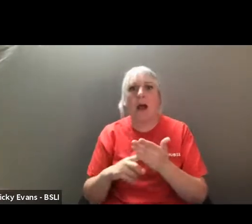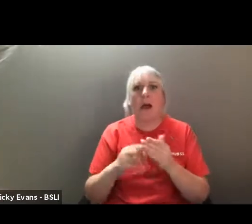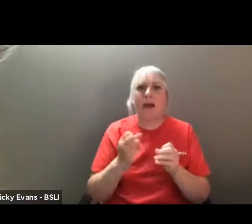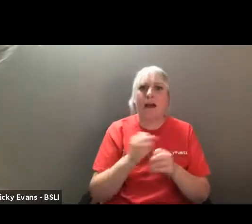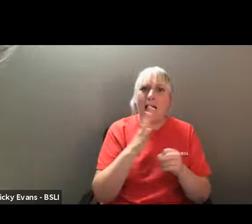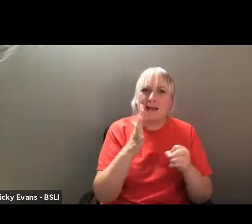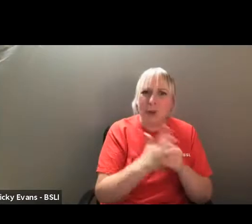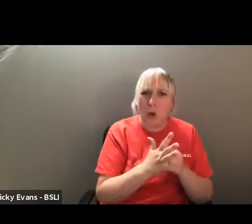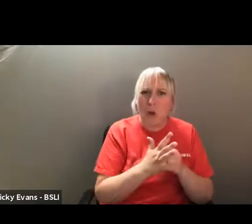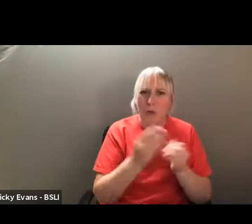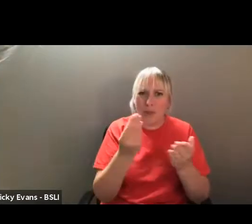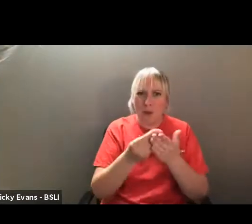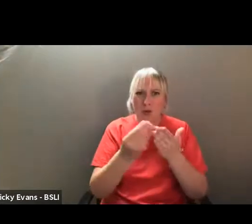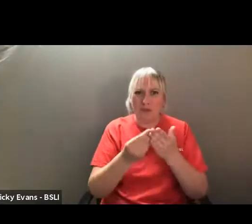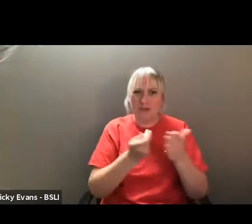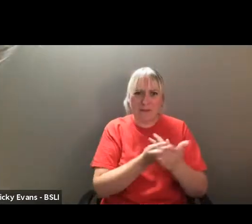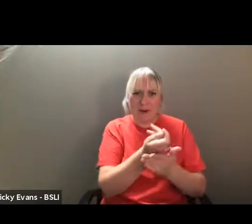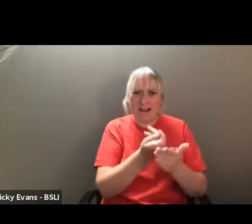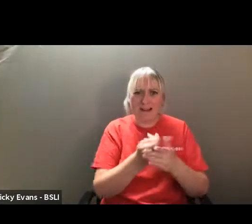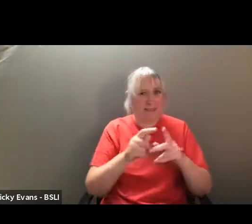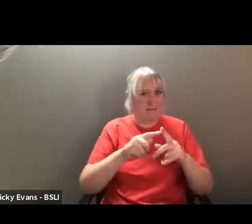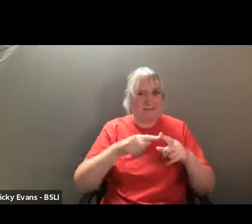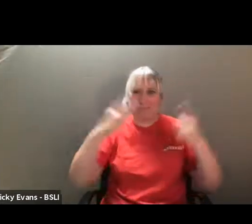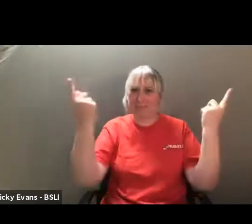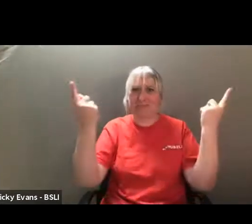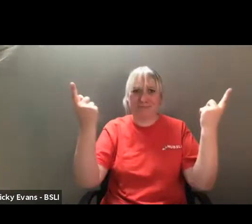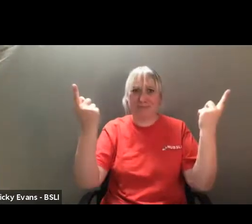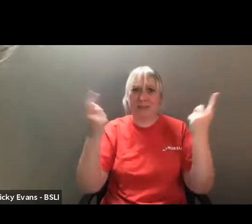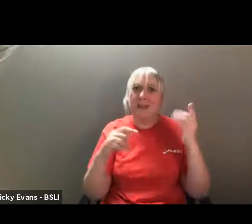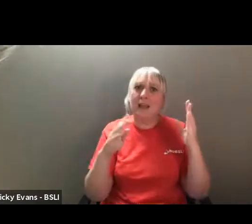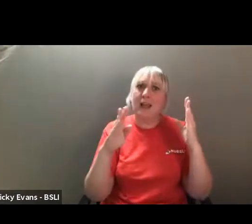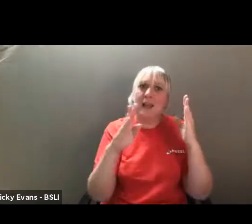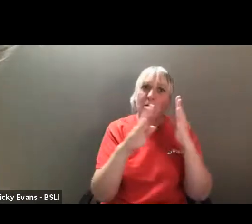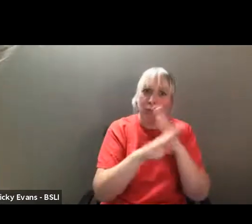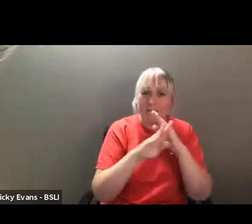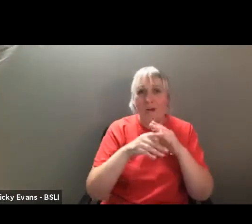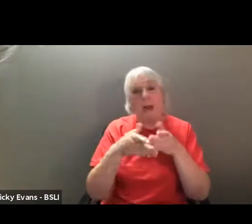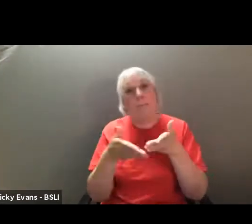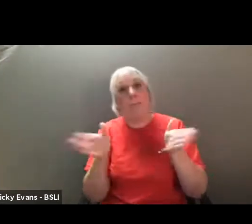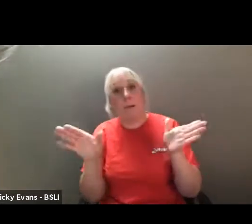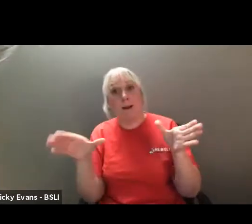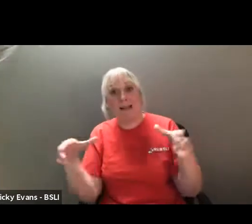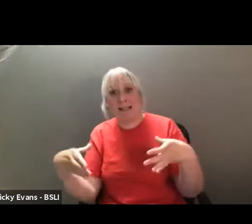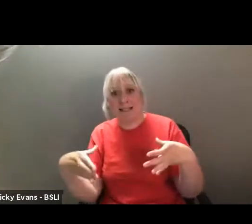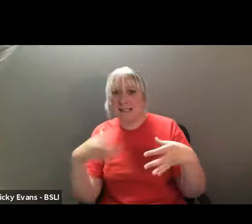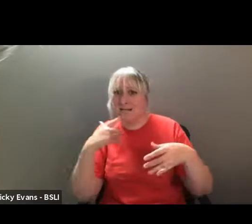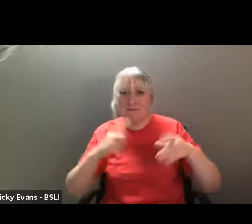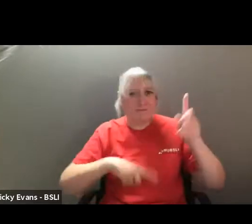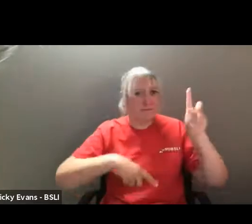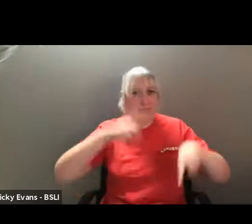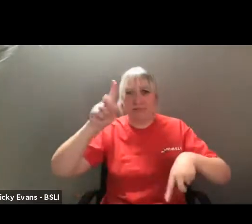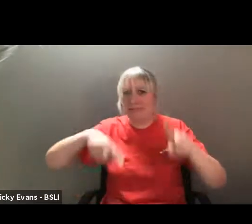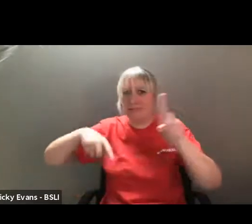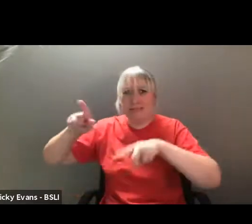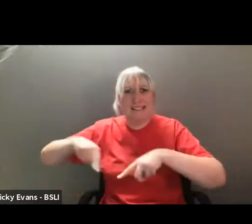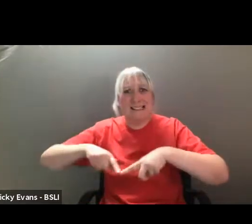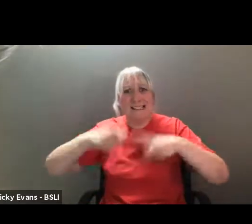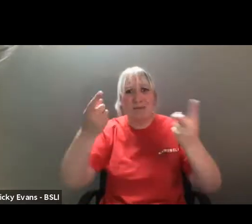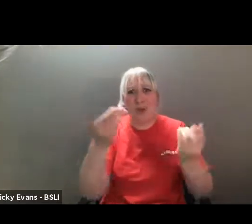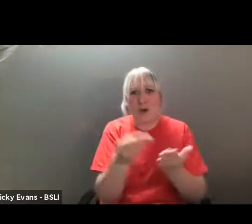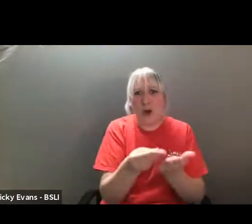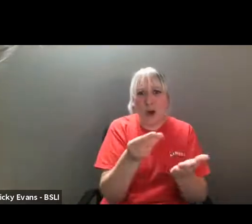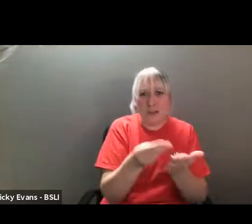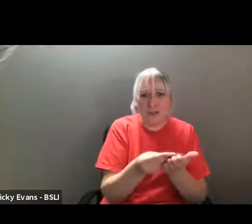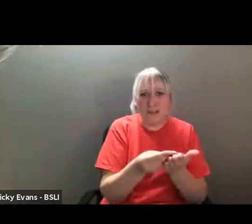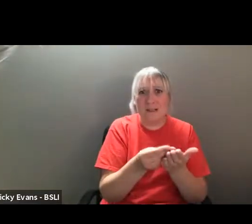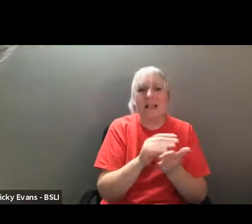The costs of rental, both in the private sector and the public sector, vary quite considerably. So you